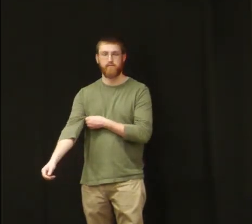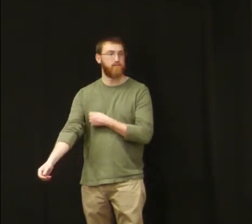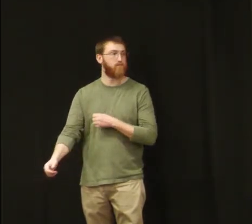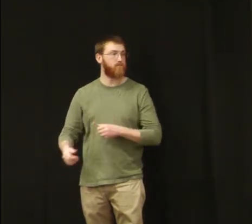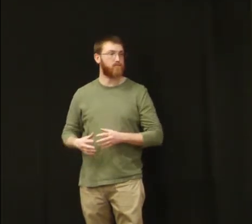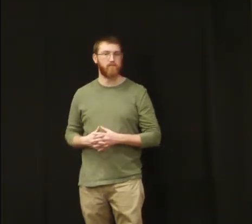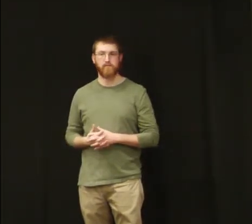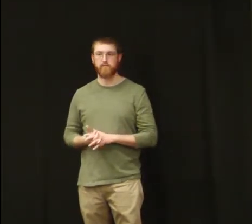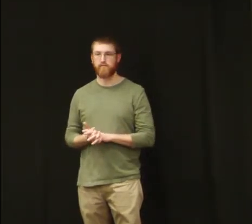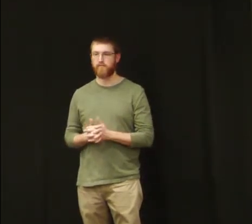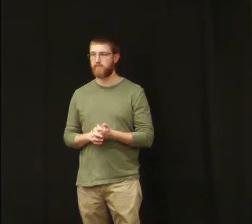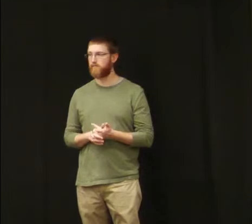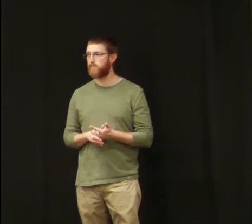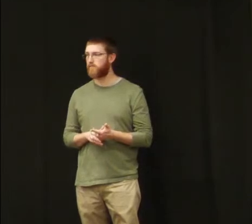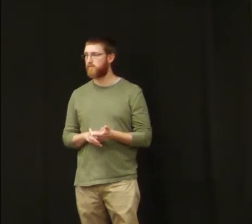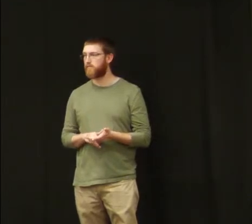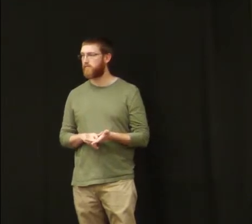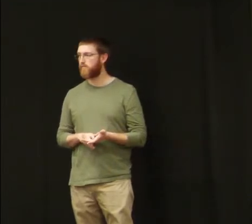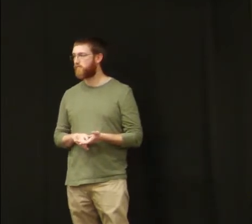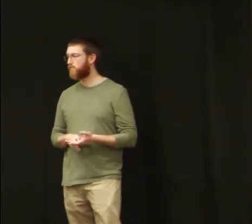You can work with a partner if you want to.